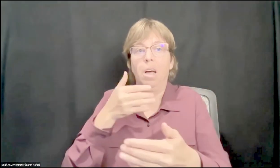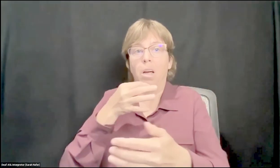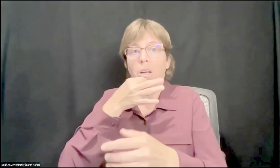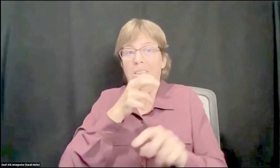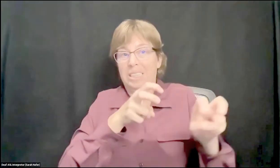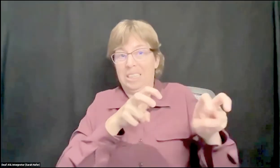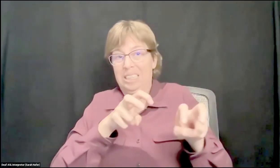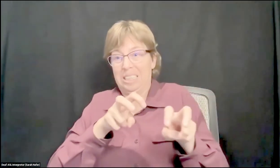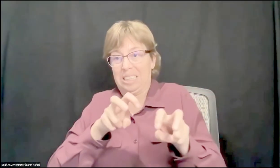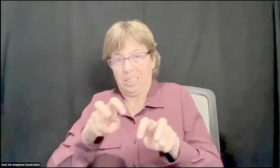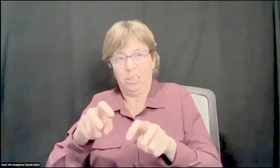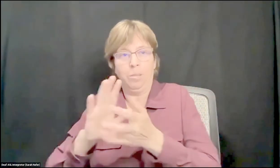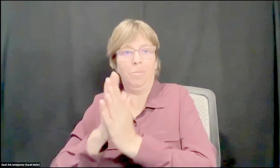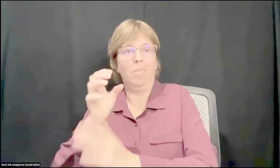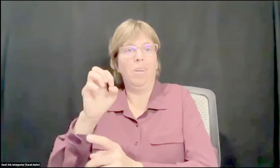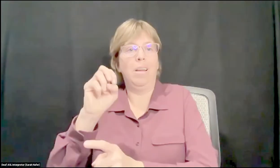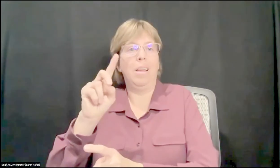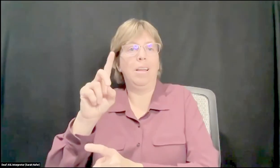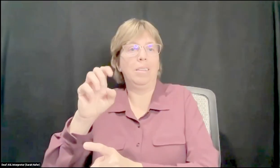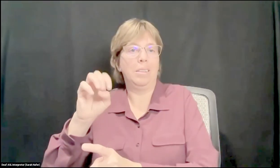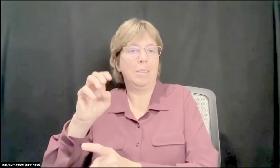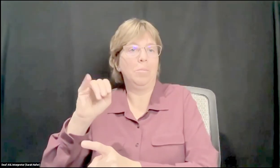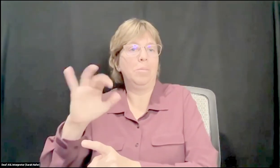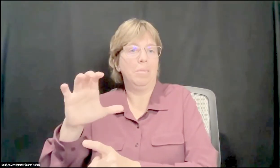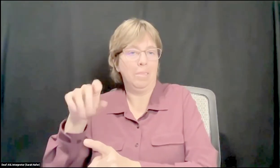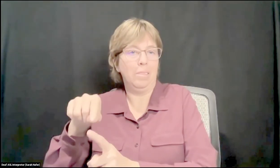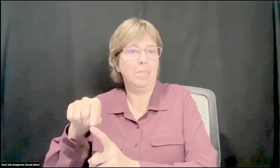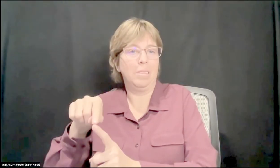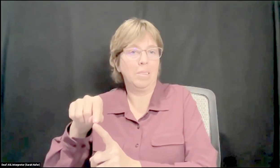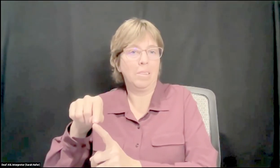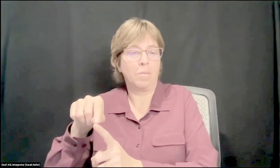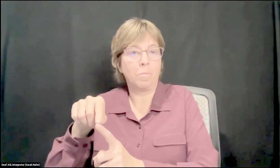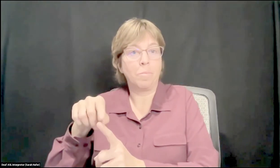got this infection that is still